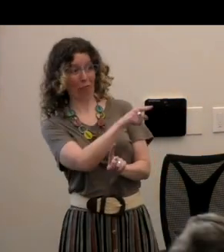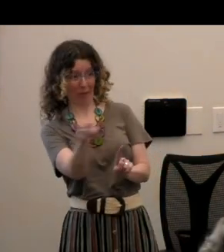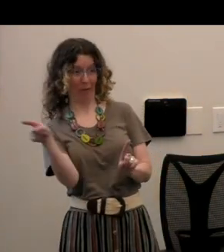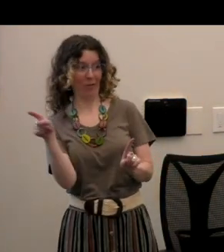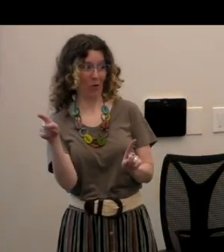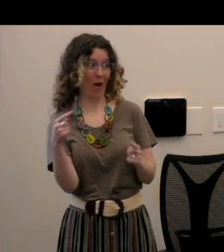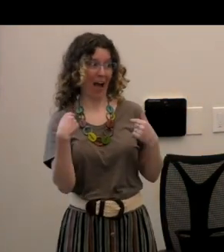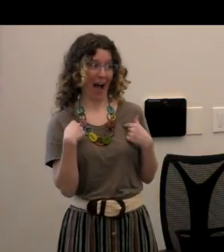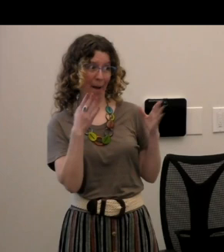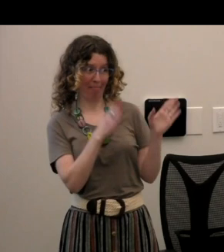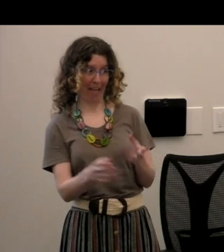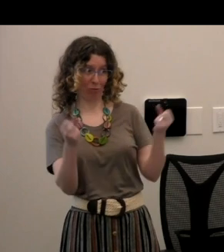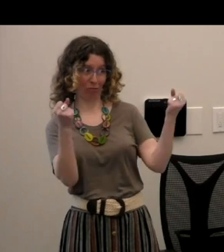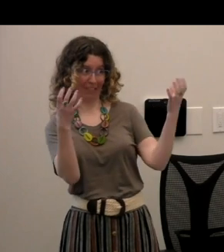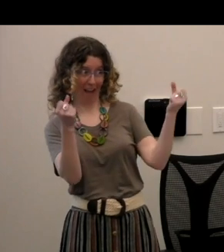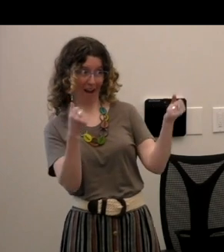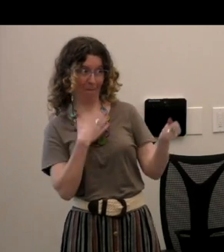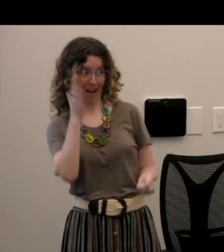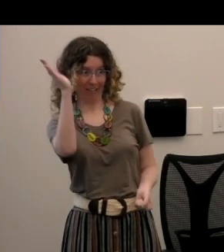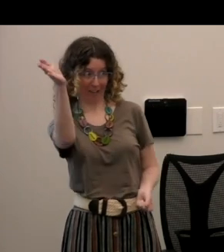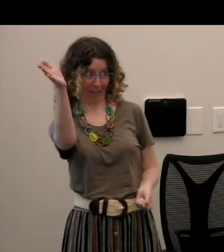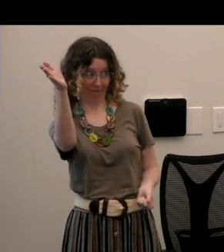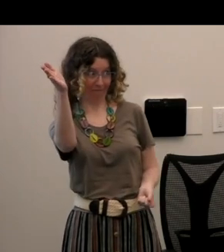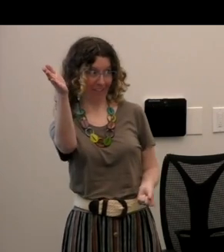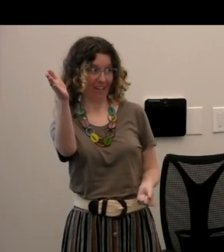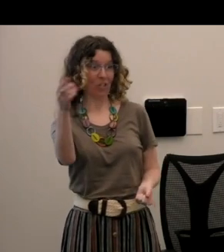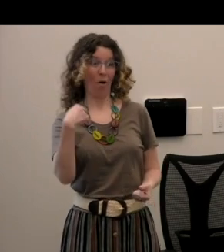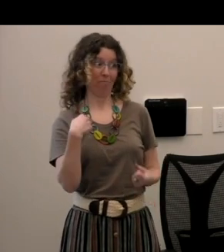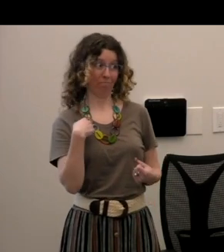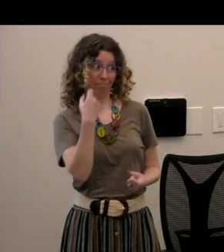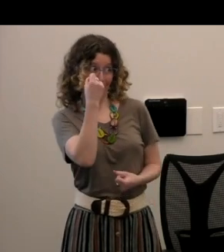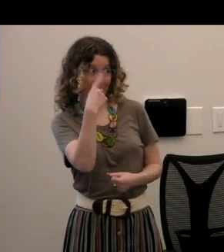All right, today's a bit of a new experience for everyone. I plan to actually sign my presentation.